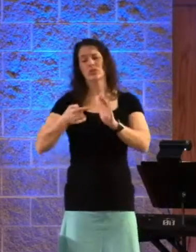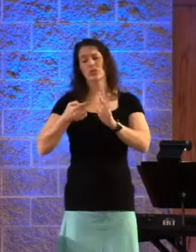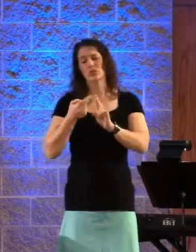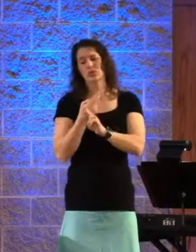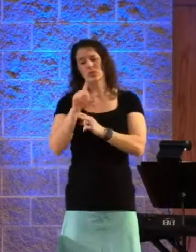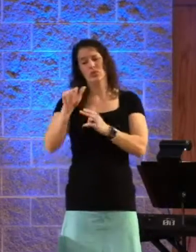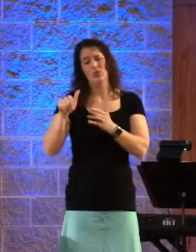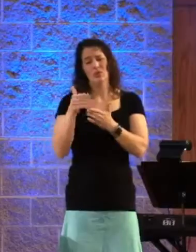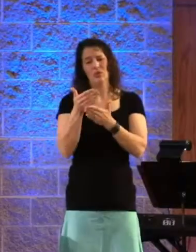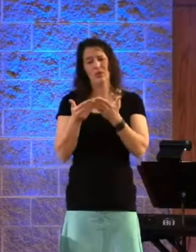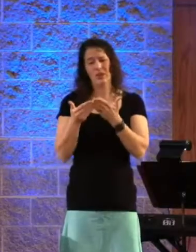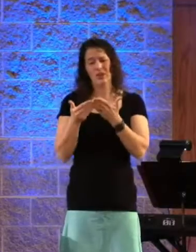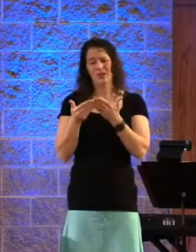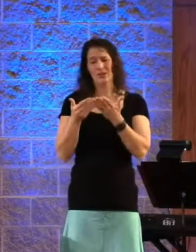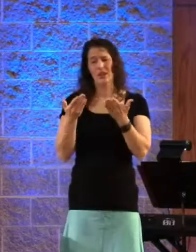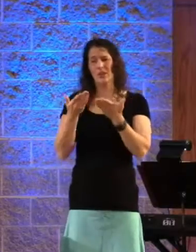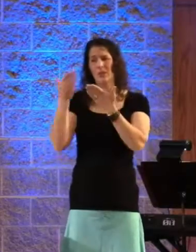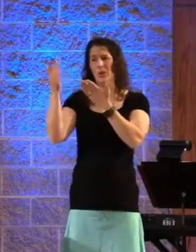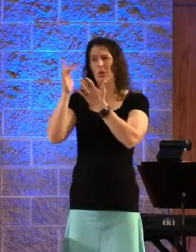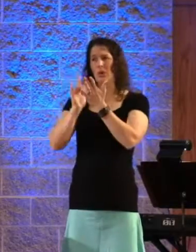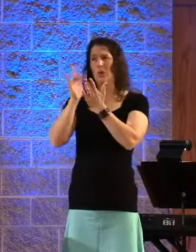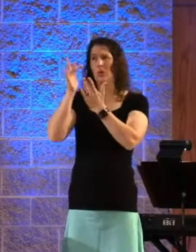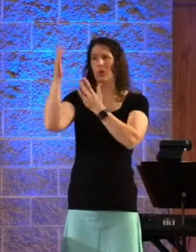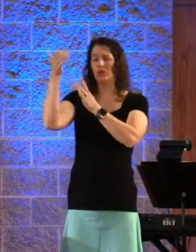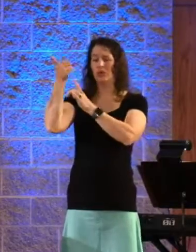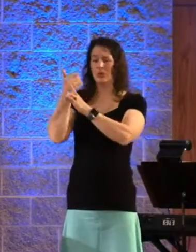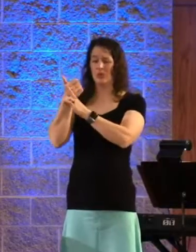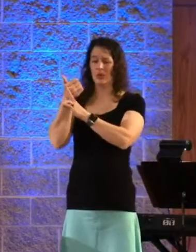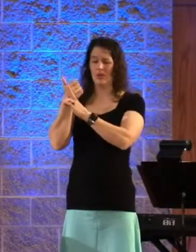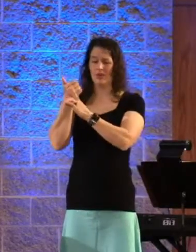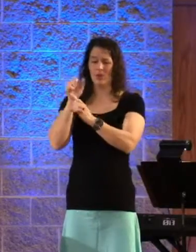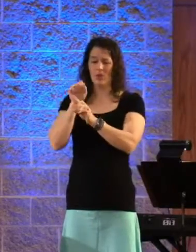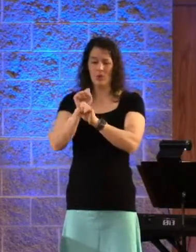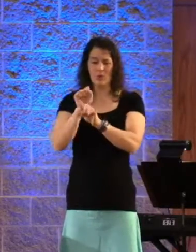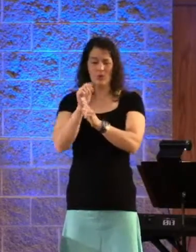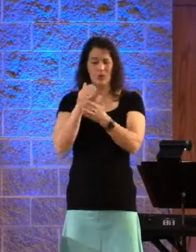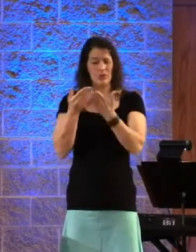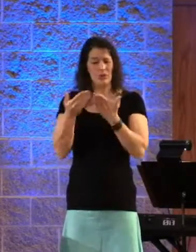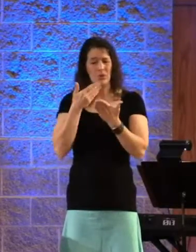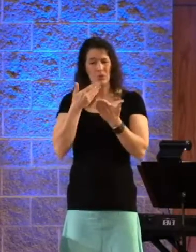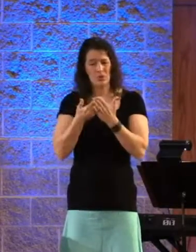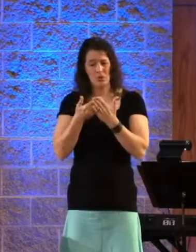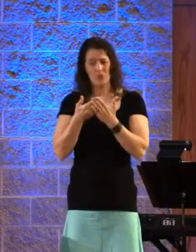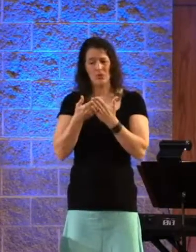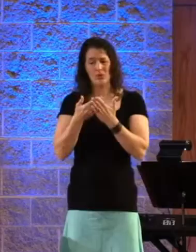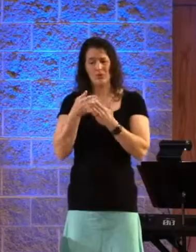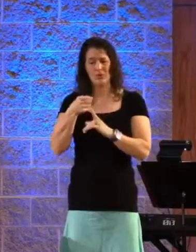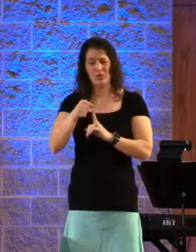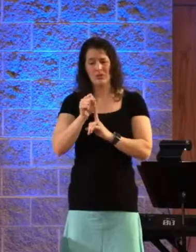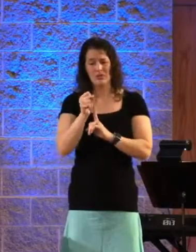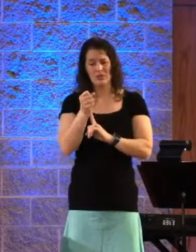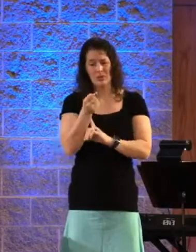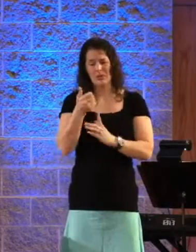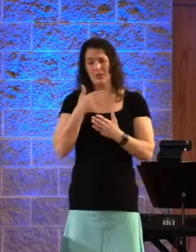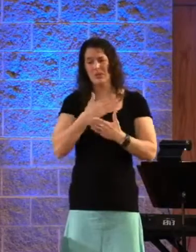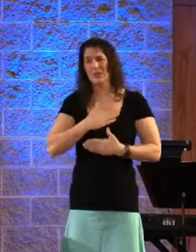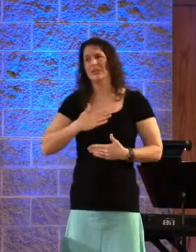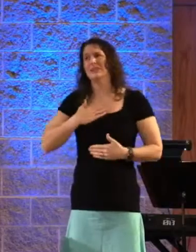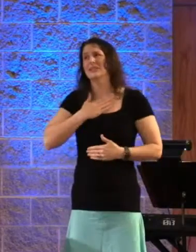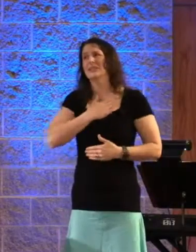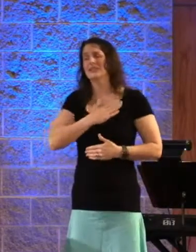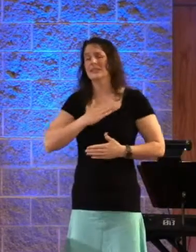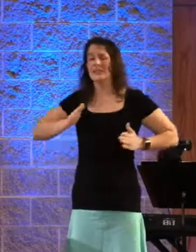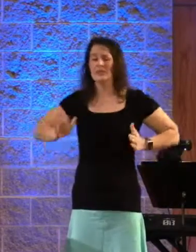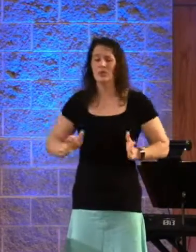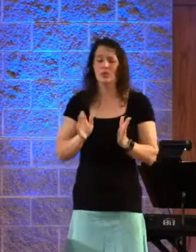to yourself. And so work something good, please. Encourage encourage the people that